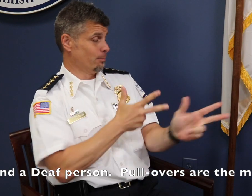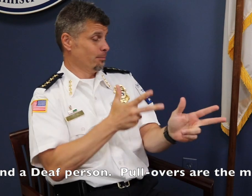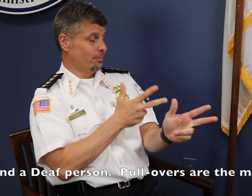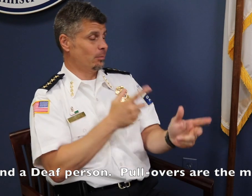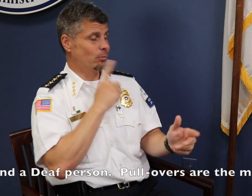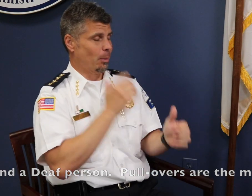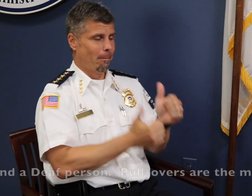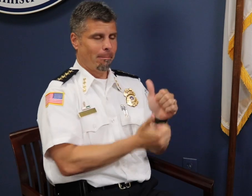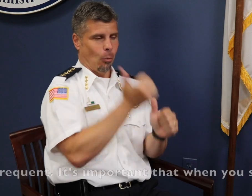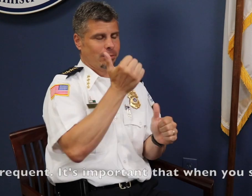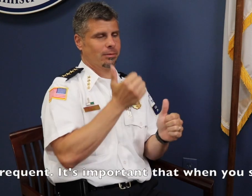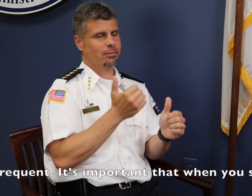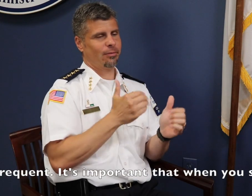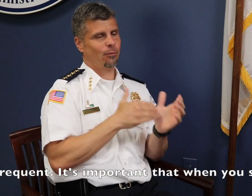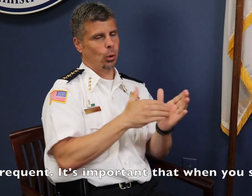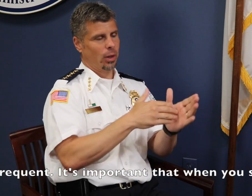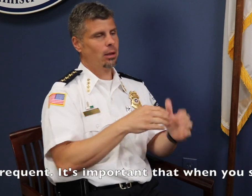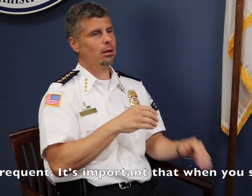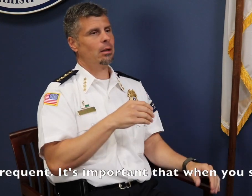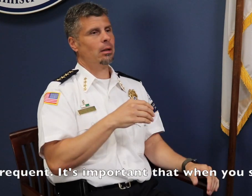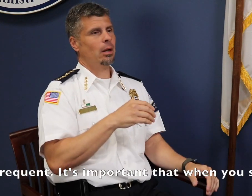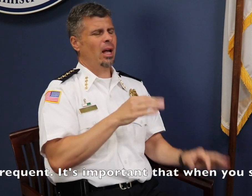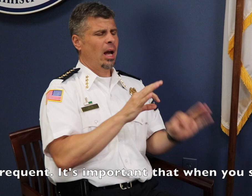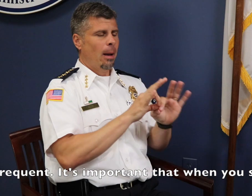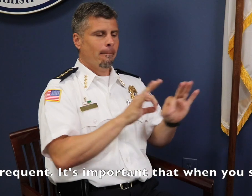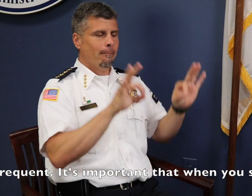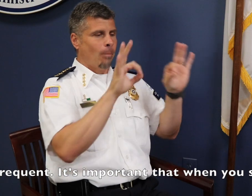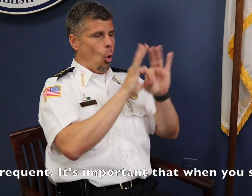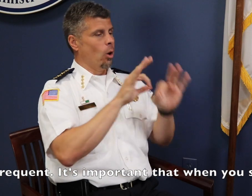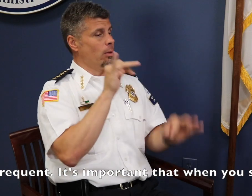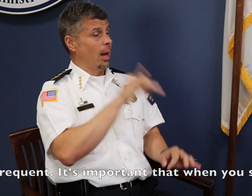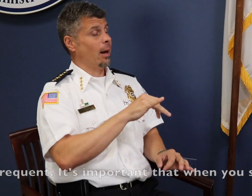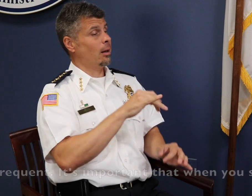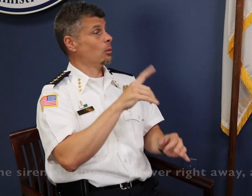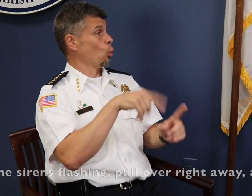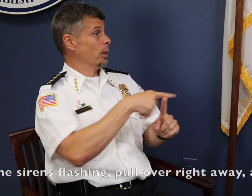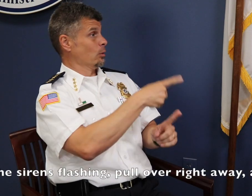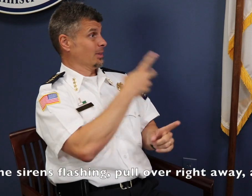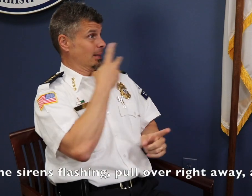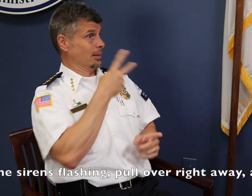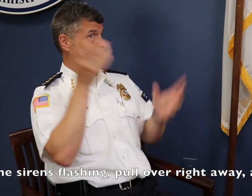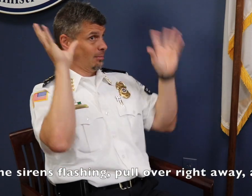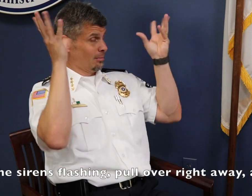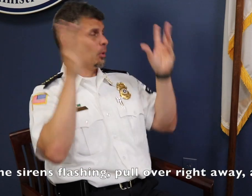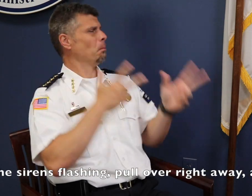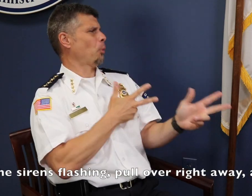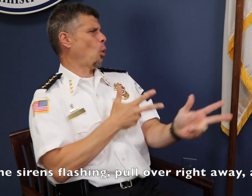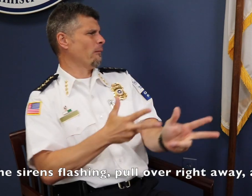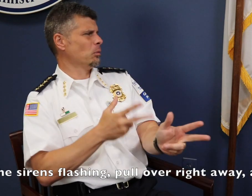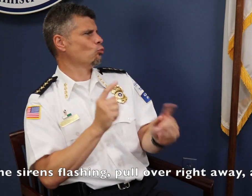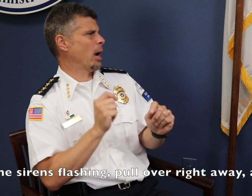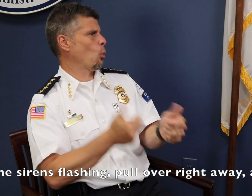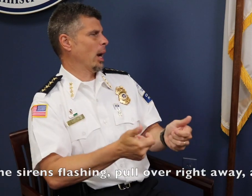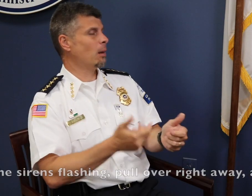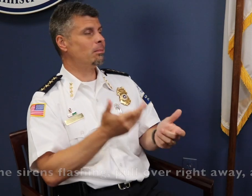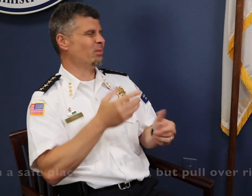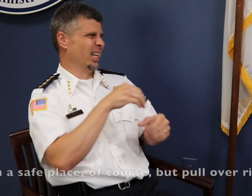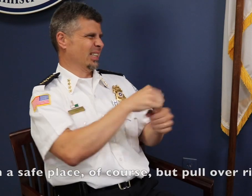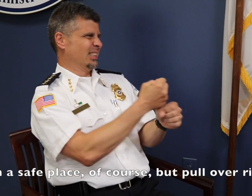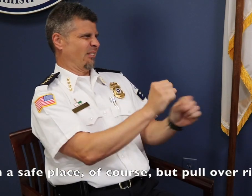and a deaf person. Pullovers are the most frequent. It's important that when you see the sirens flashing, pull over